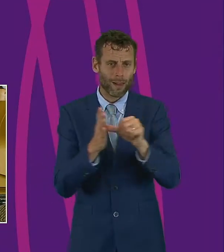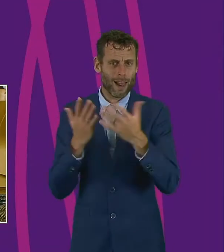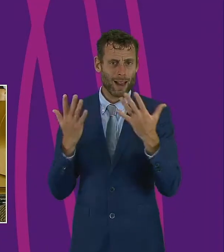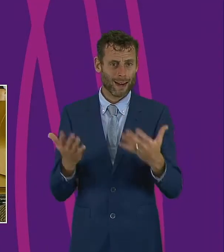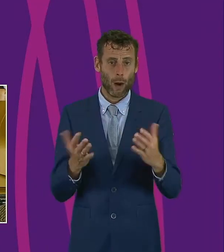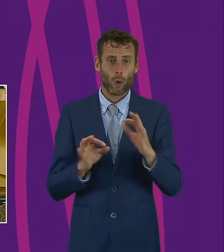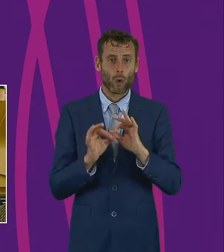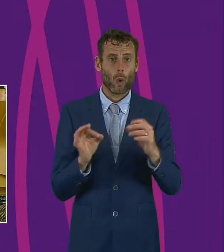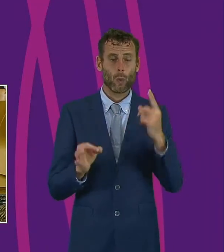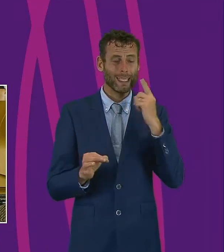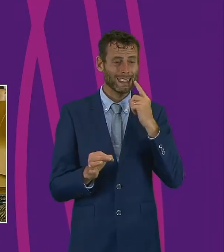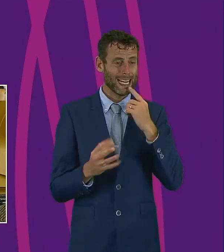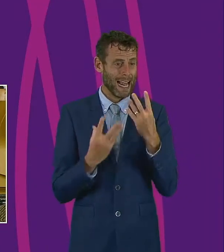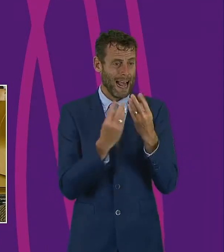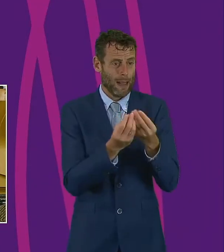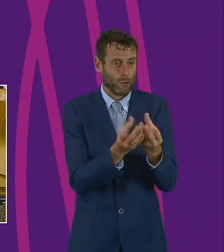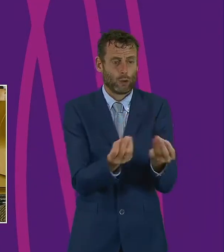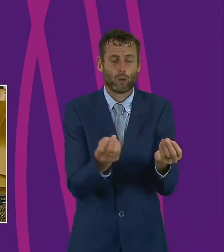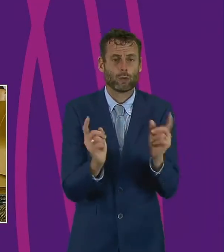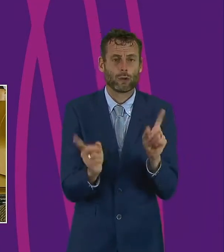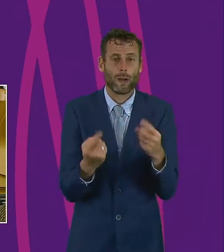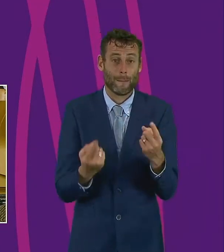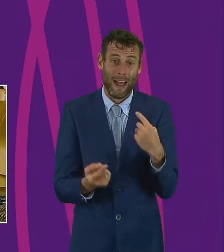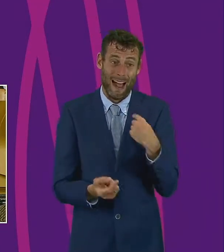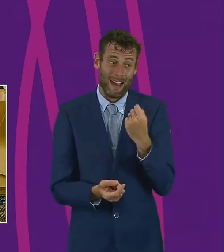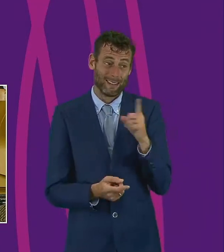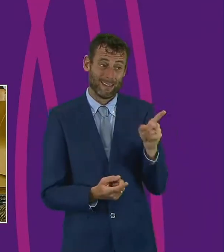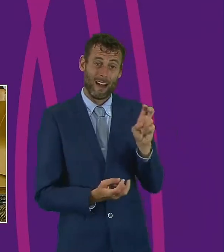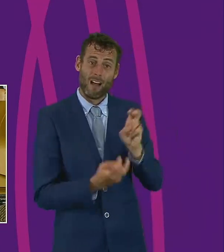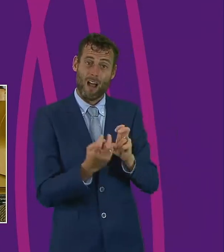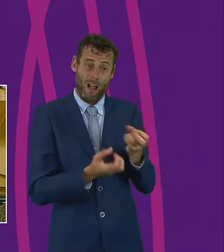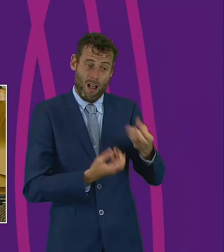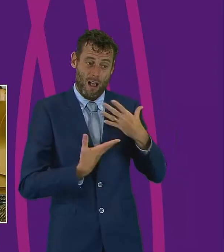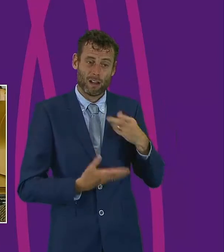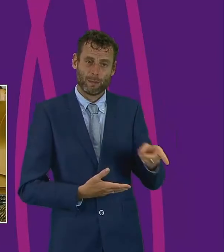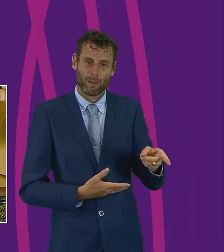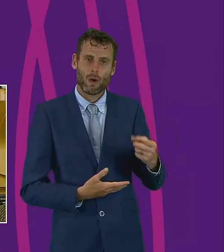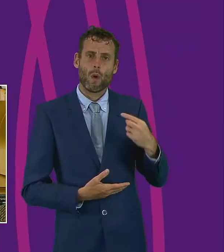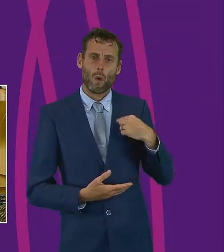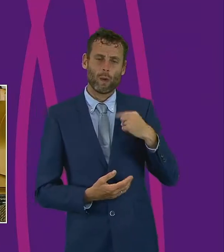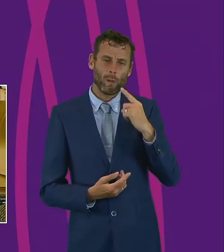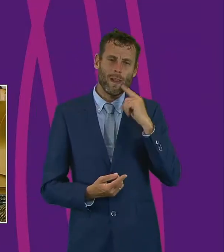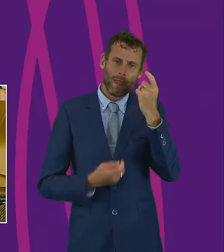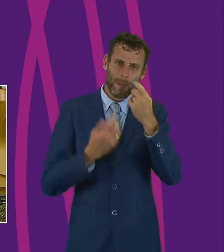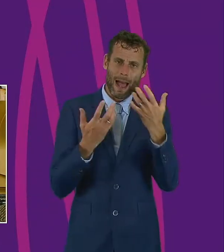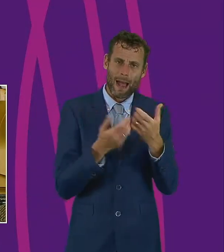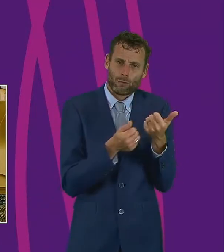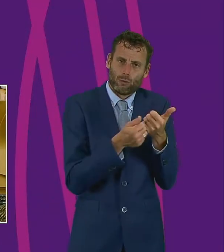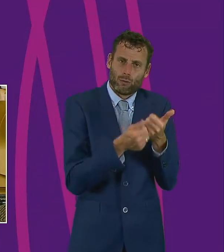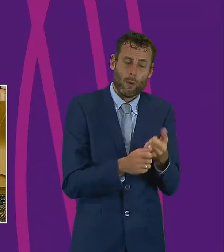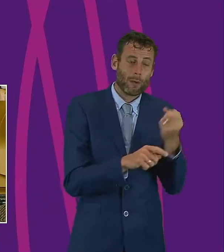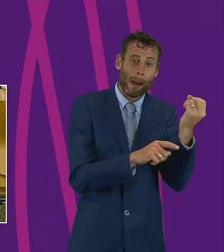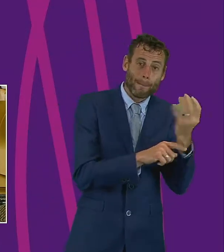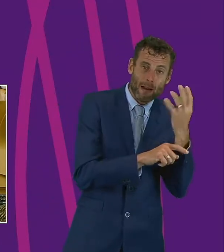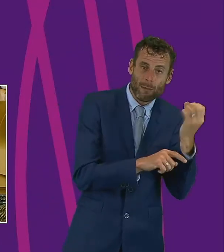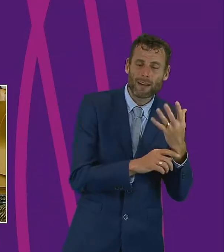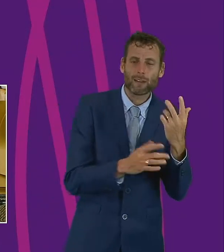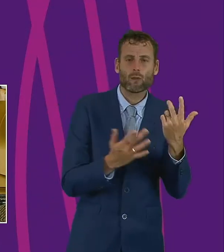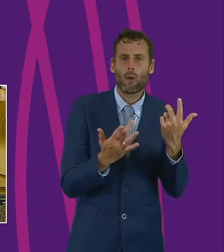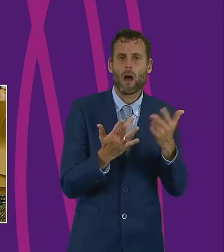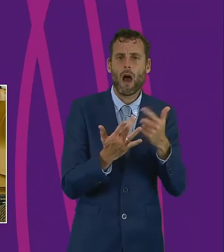but I hear the case that has been made, and we will continue to consider how we better support, whether it's paramedic students or anyone